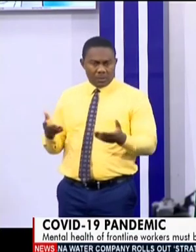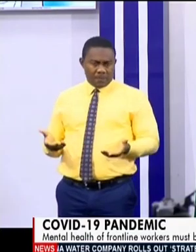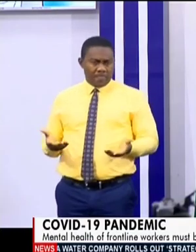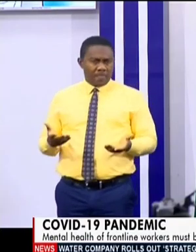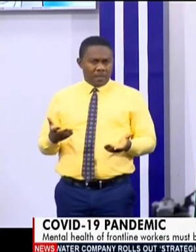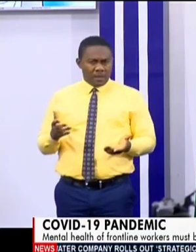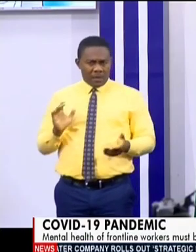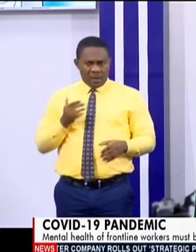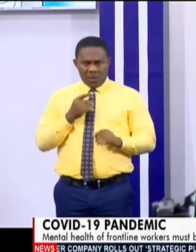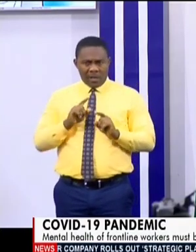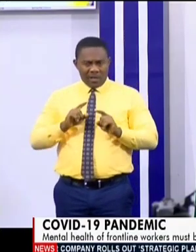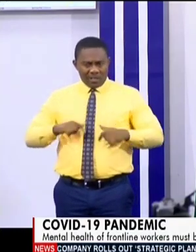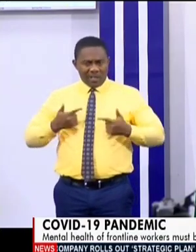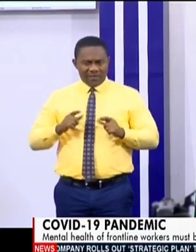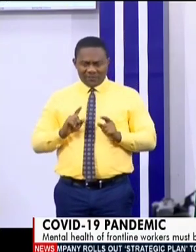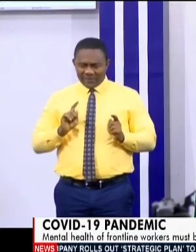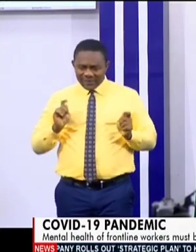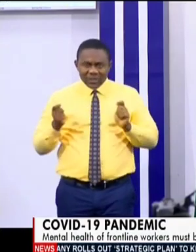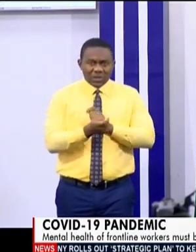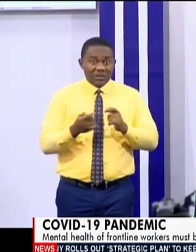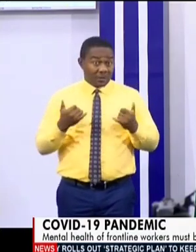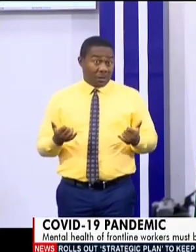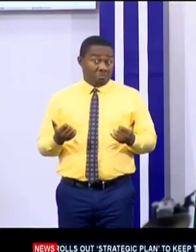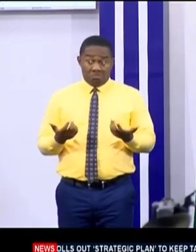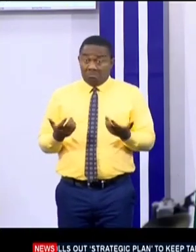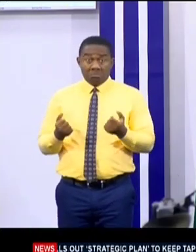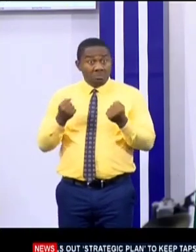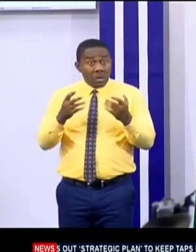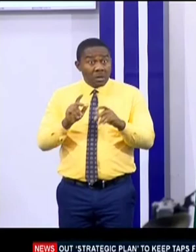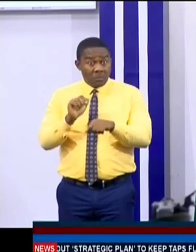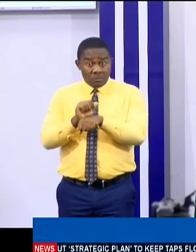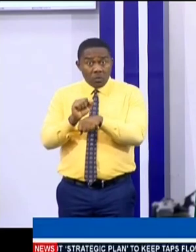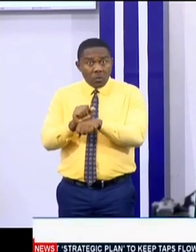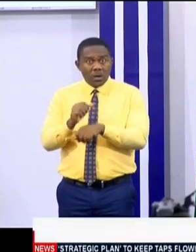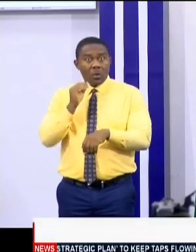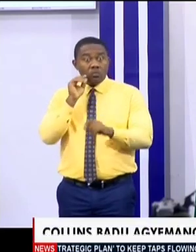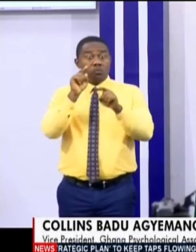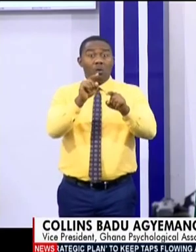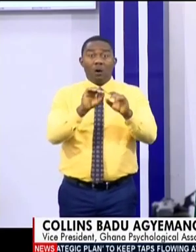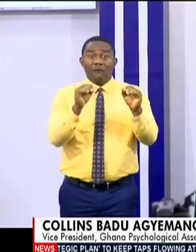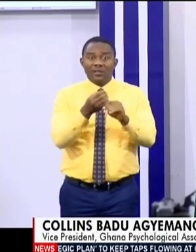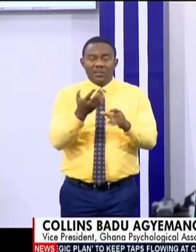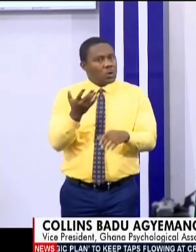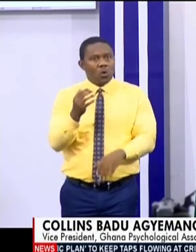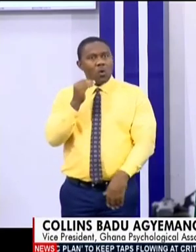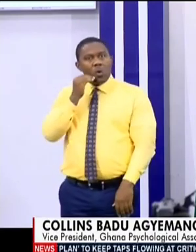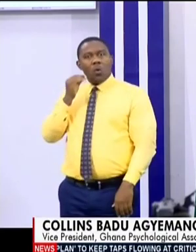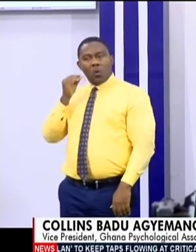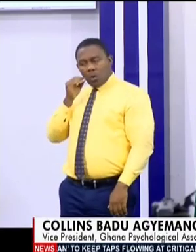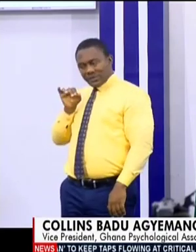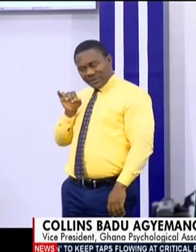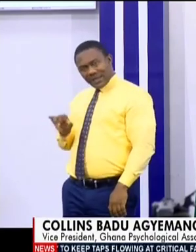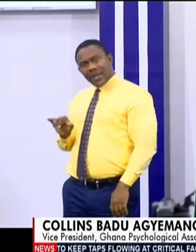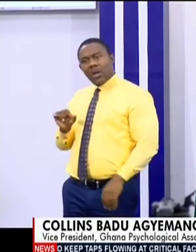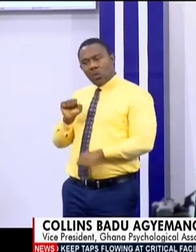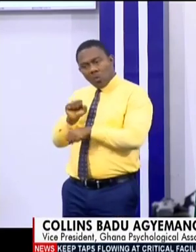we used to. Many people may have to work from home. What HR strategy do we have? How are we managing